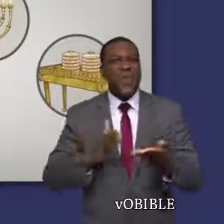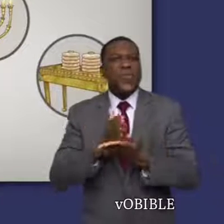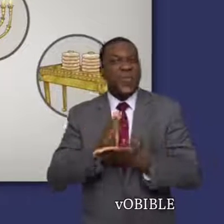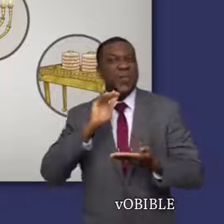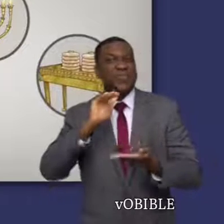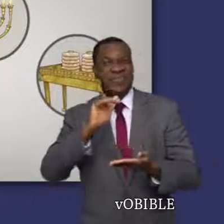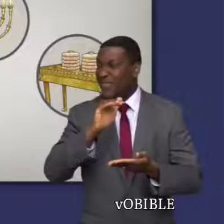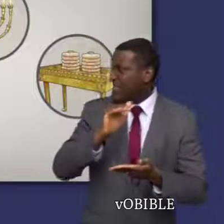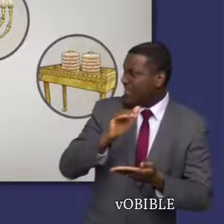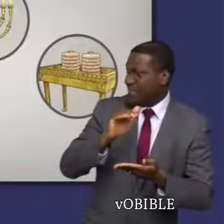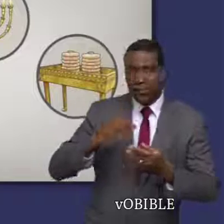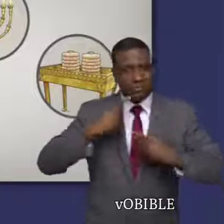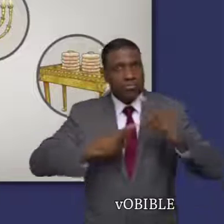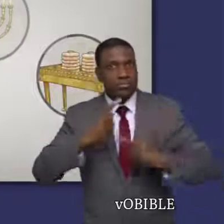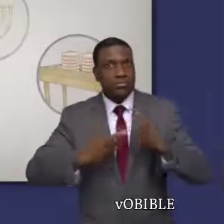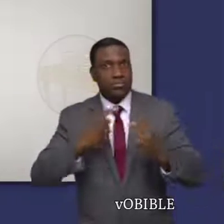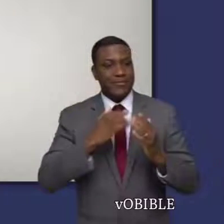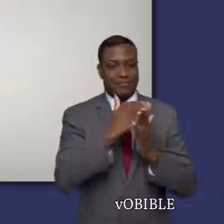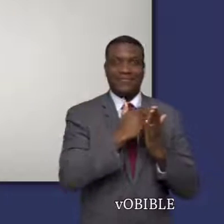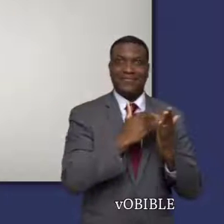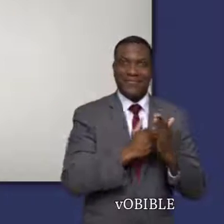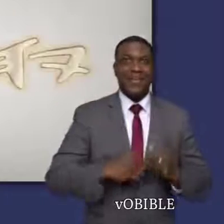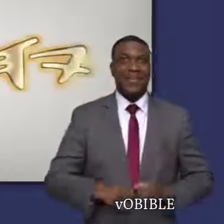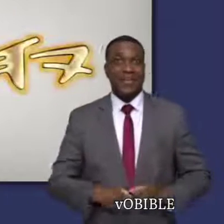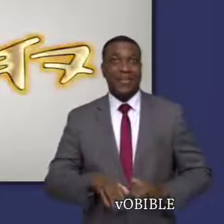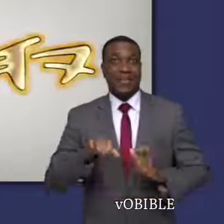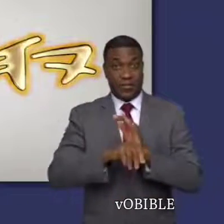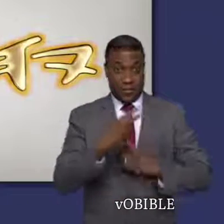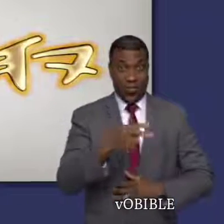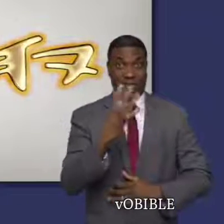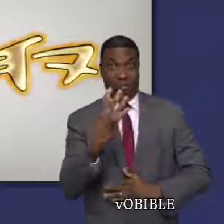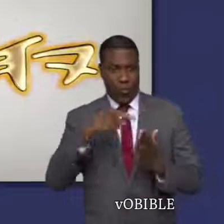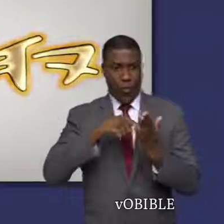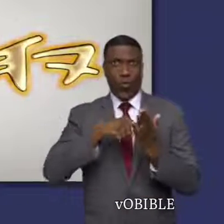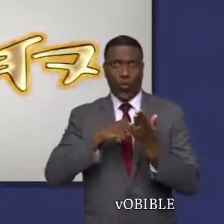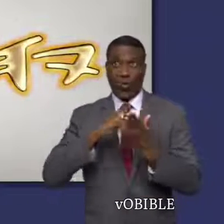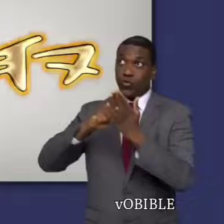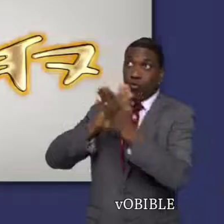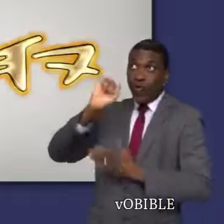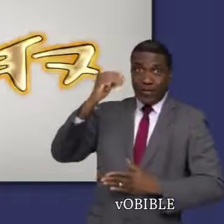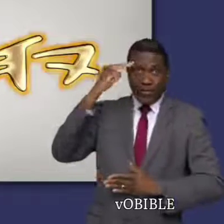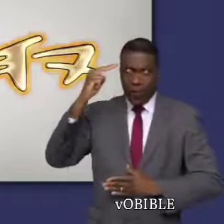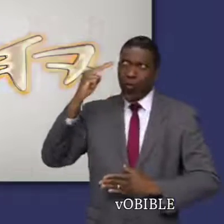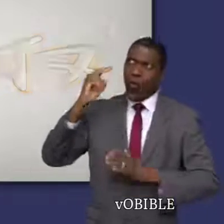ring-shaped loaves of showbread. Chapter 24 also highlights the sacredness of God's name.